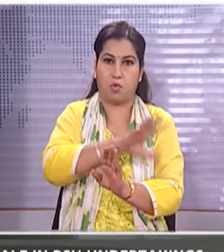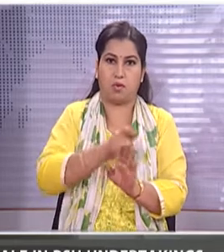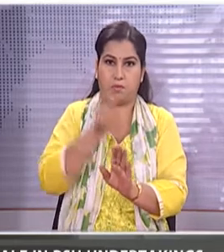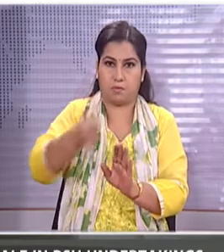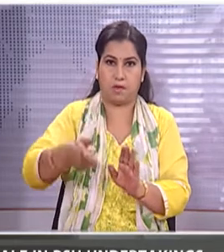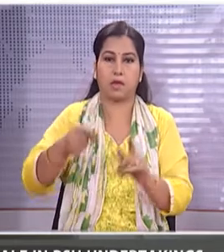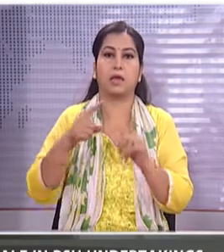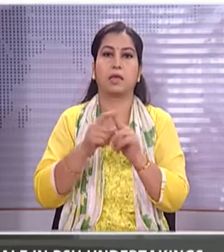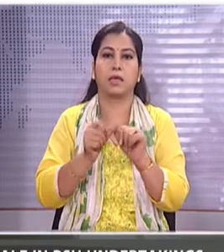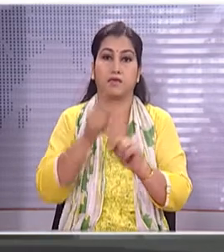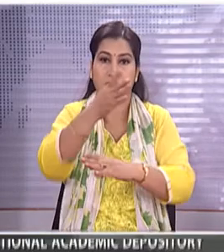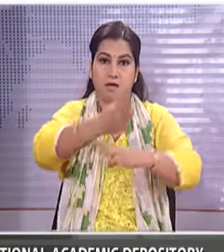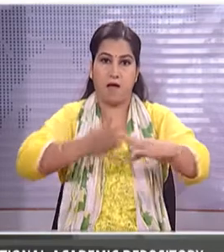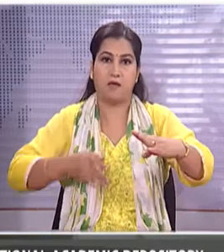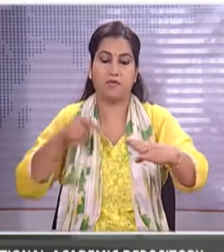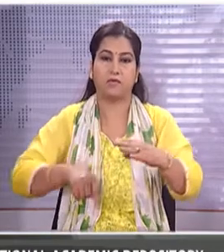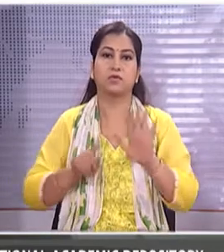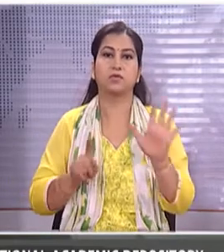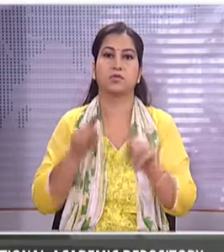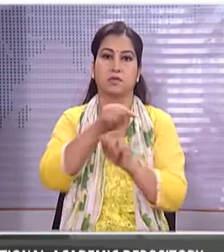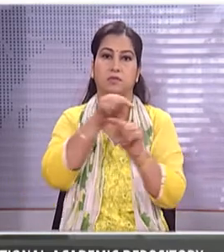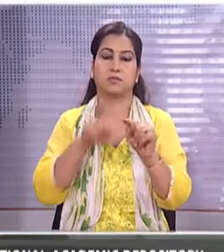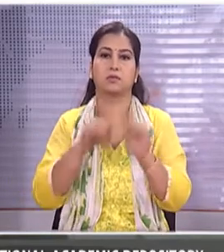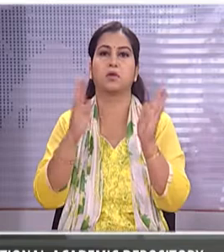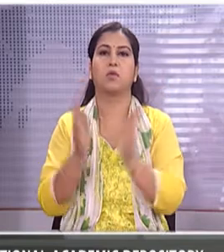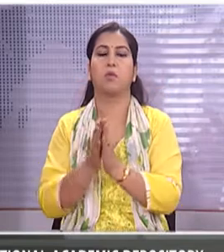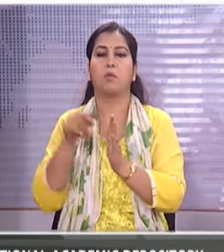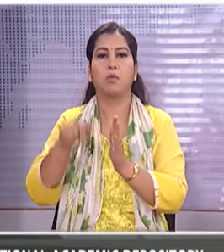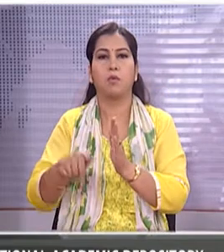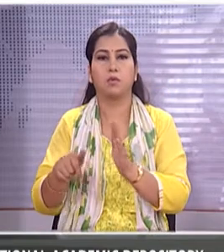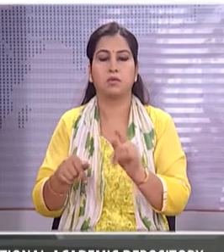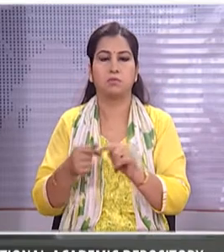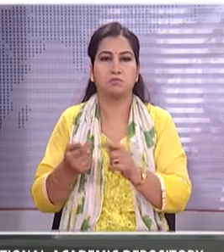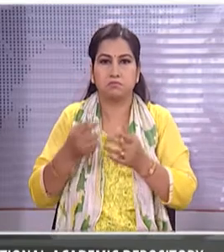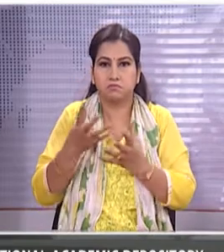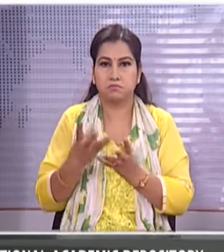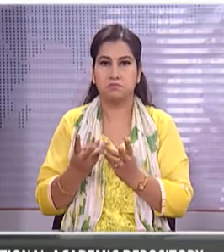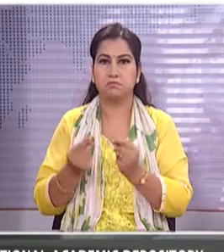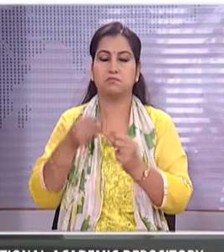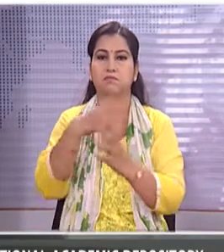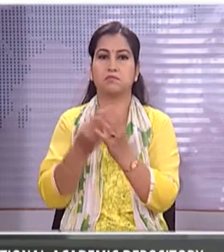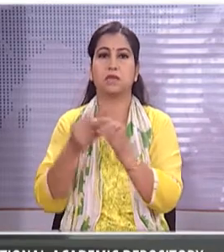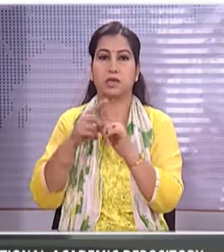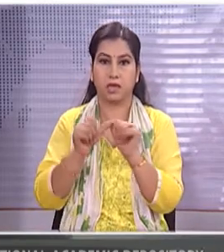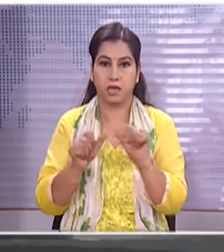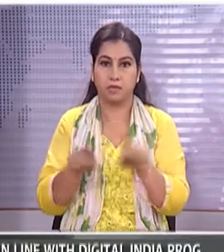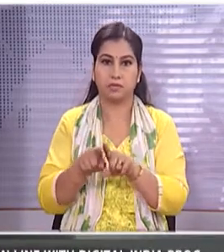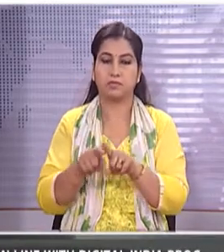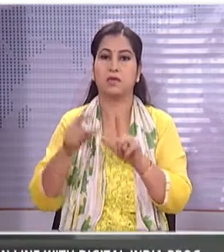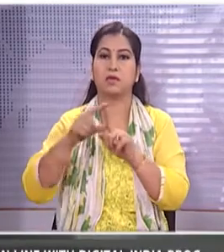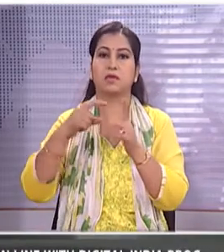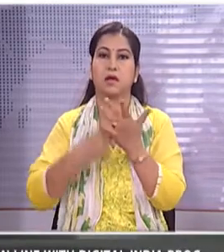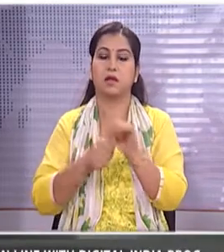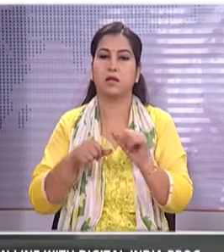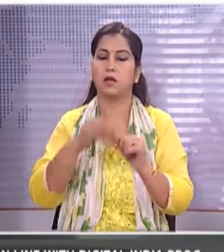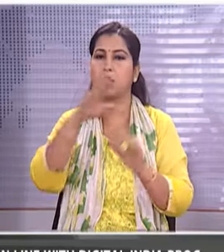DA for the first half of this year by 6%. The combined impact on the exchequer on account of both DNS allowance and DNS relief